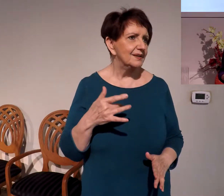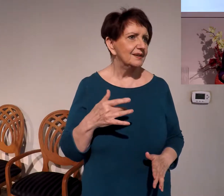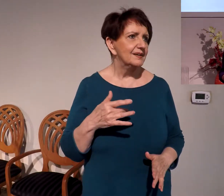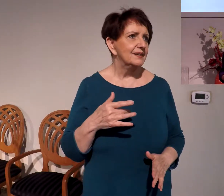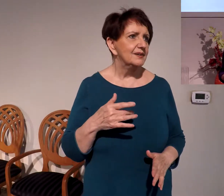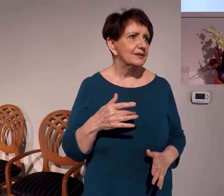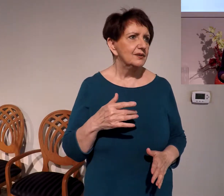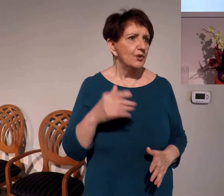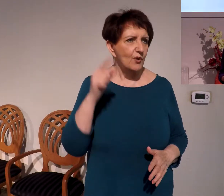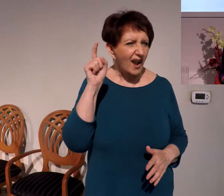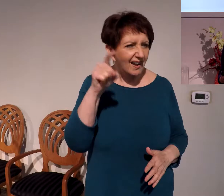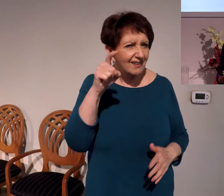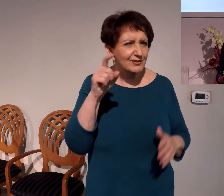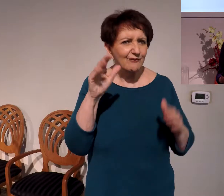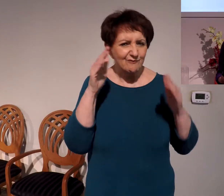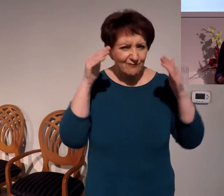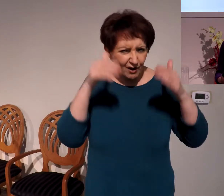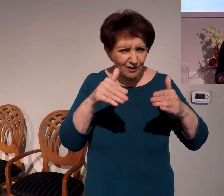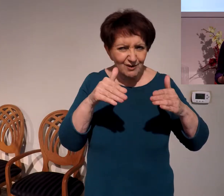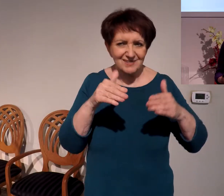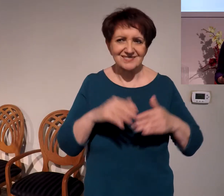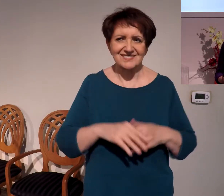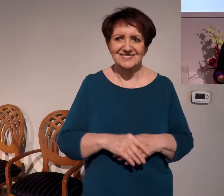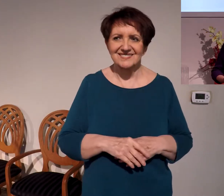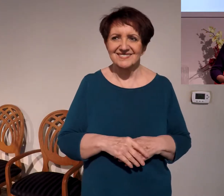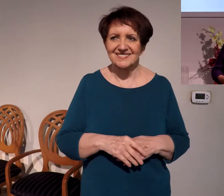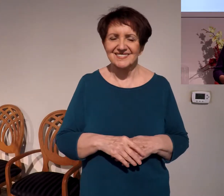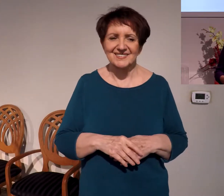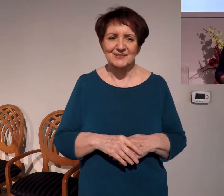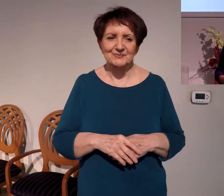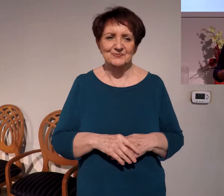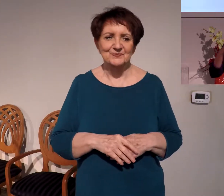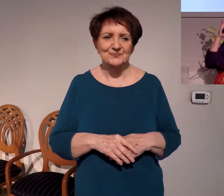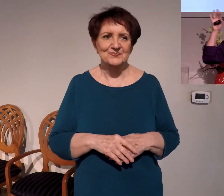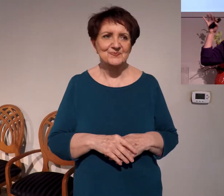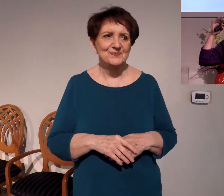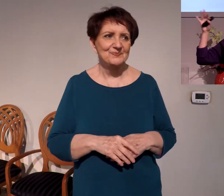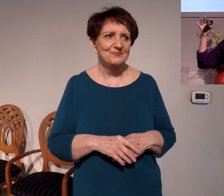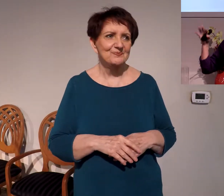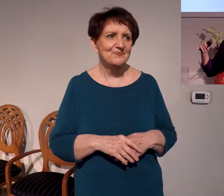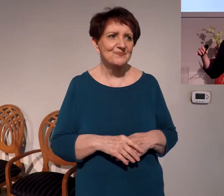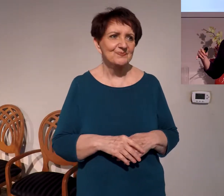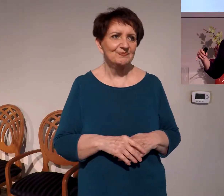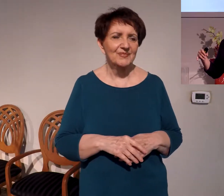longer. You actually have to concentrate on it, right? You can't just be